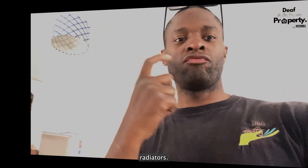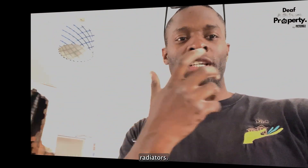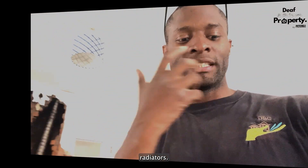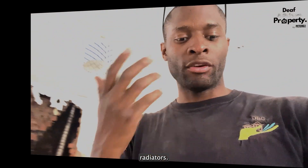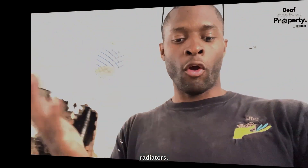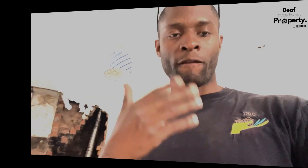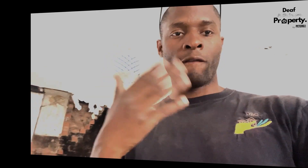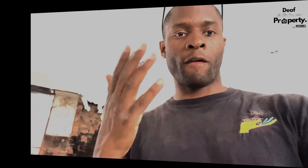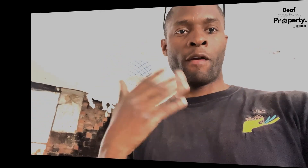radiators.